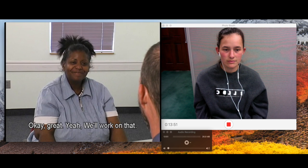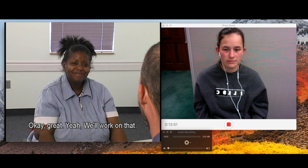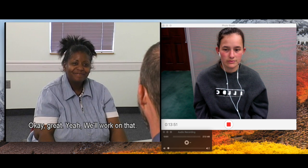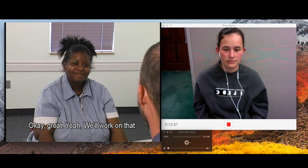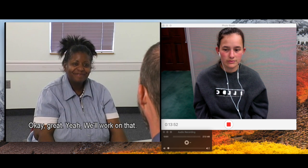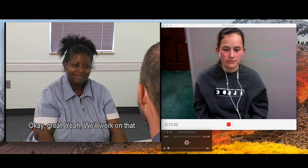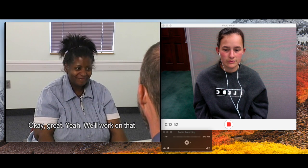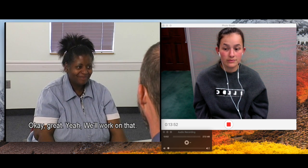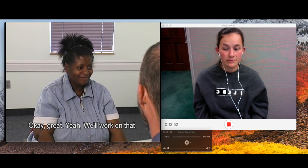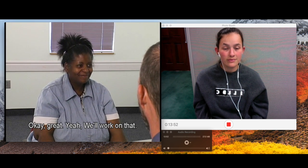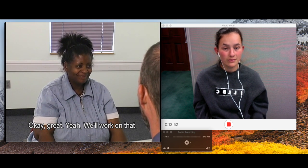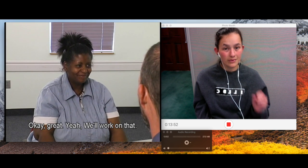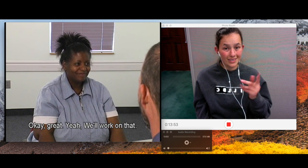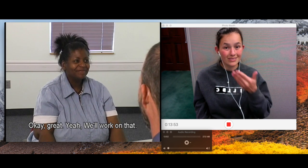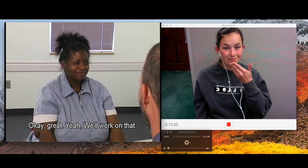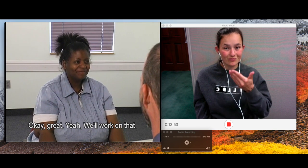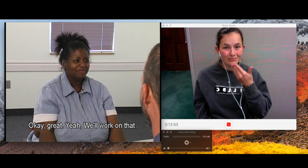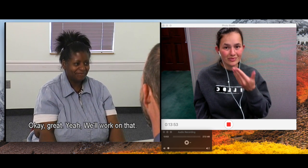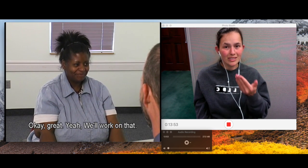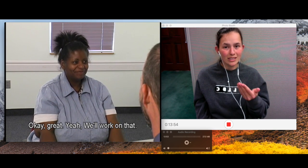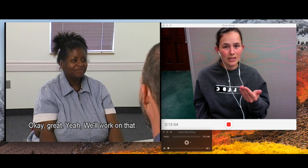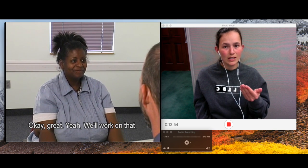Okay, great. Yeah, we'll work on that.